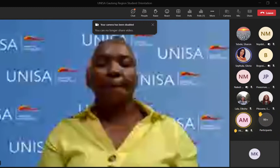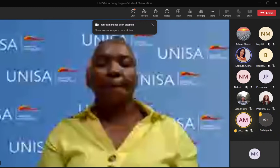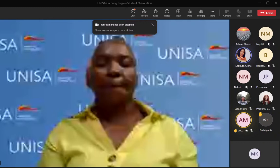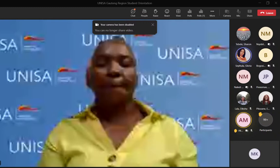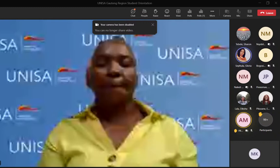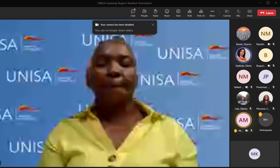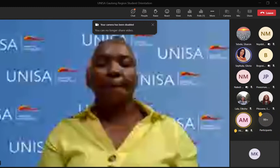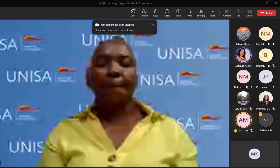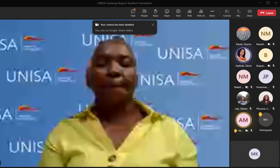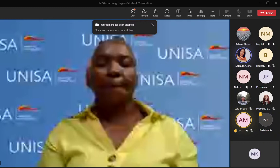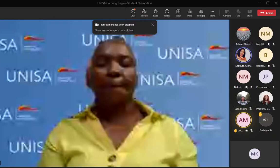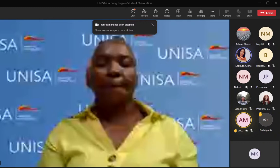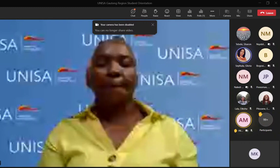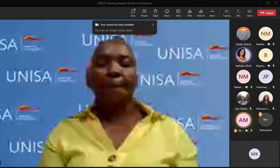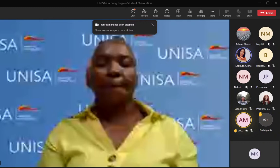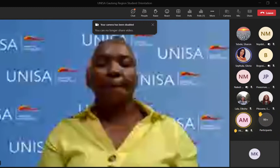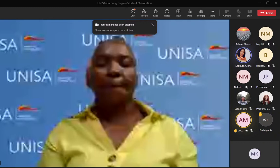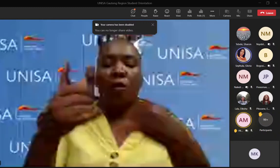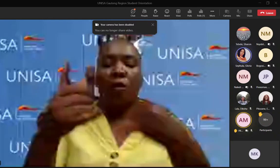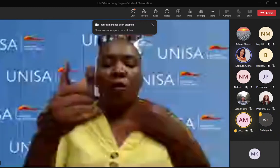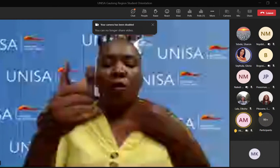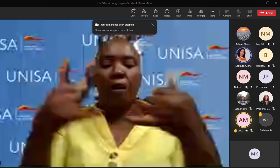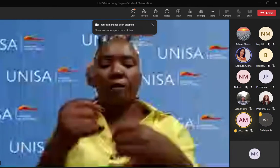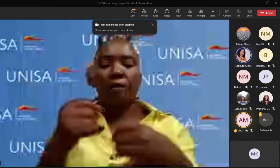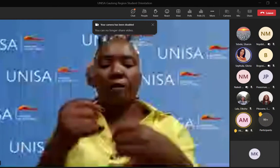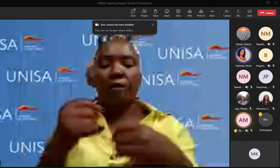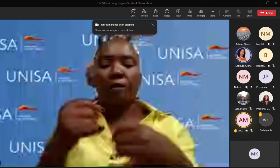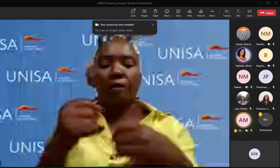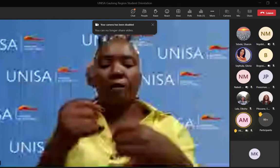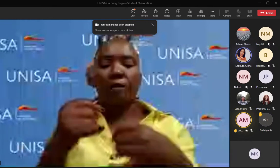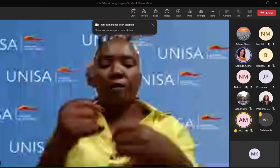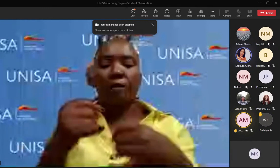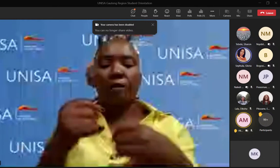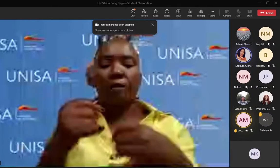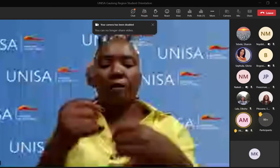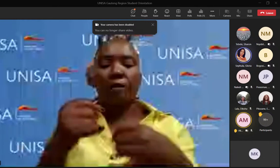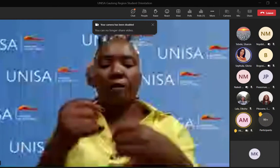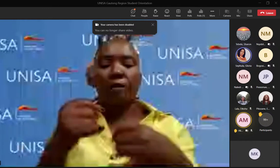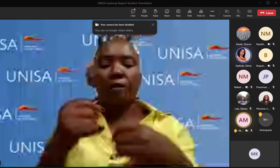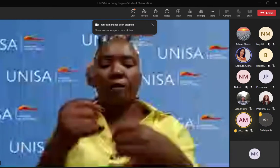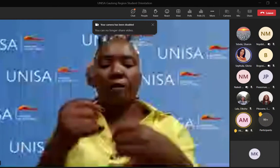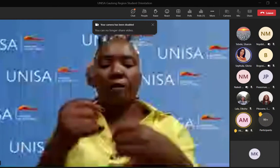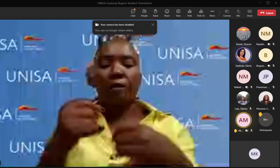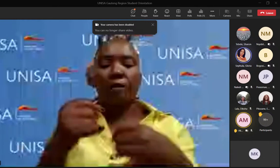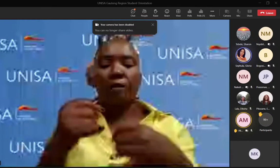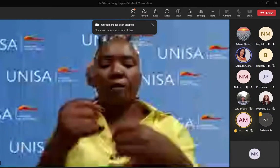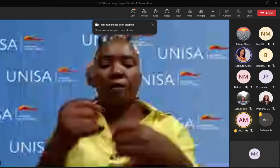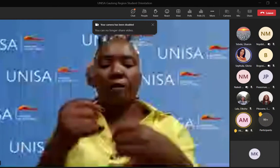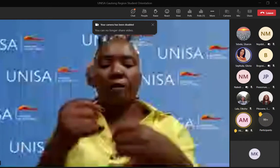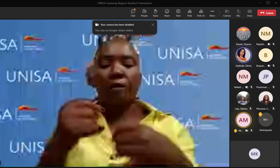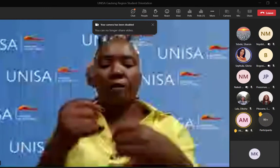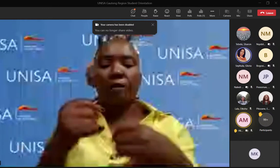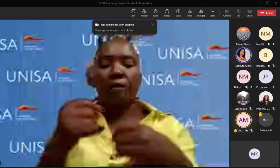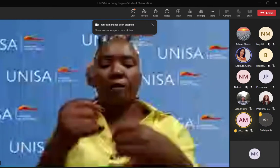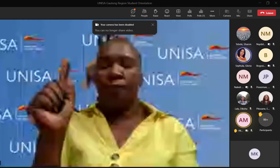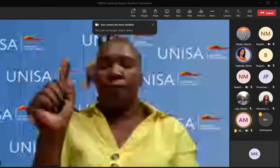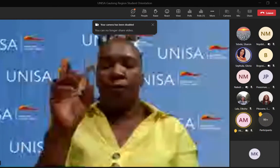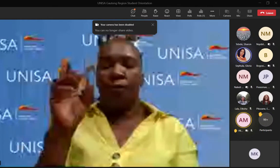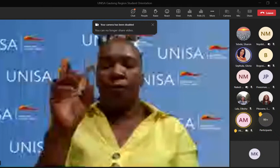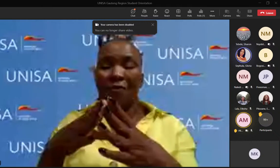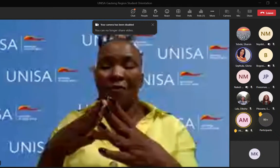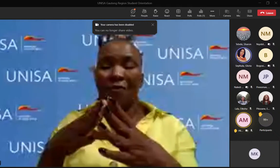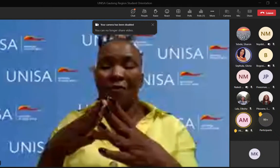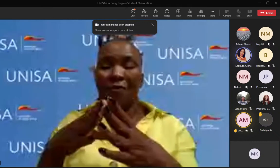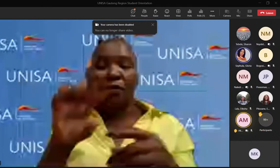on online um the next question is from AKO mabona and after akumabona we will take one last